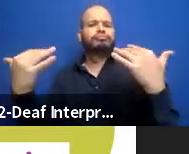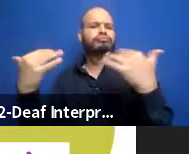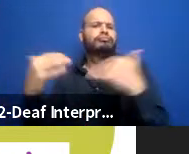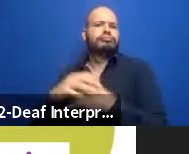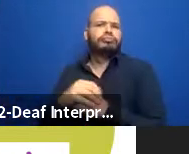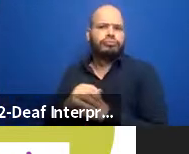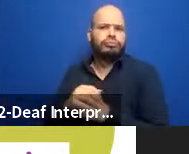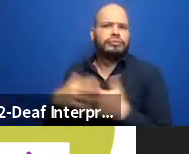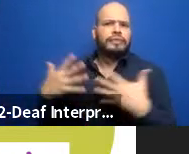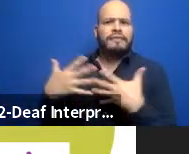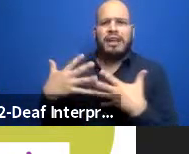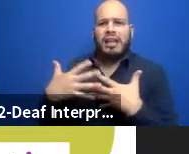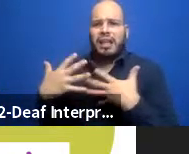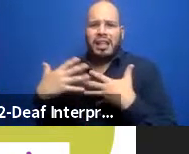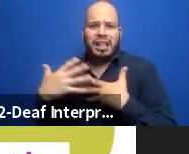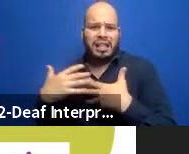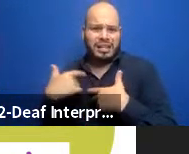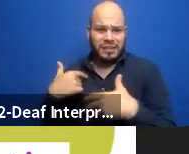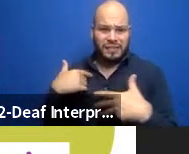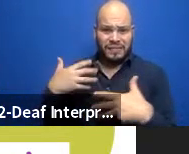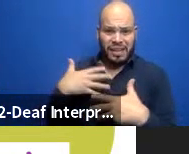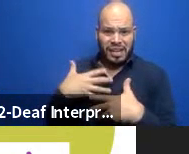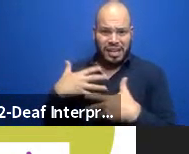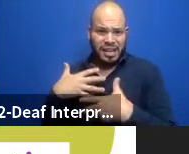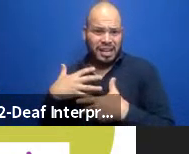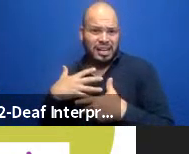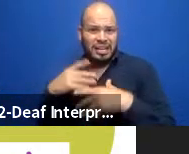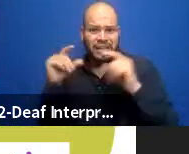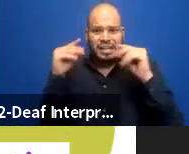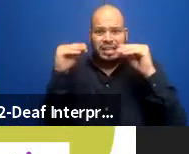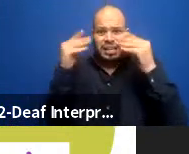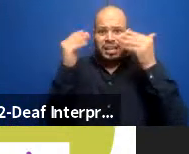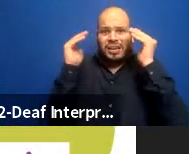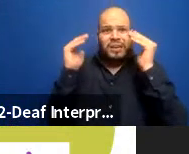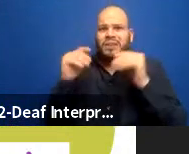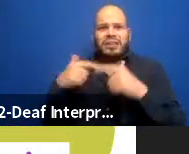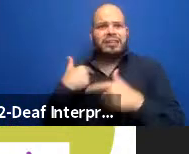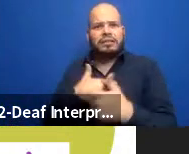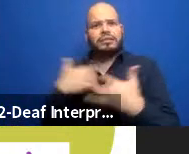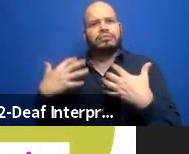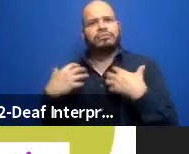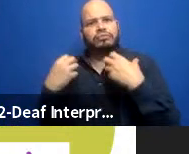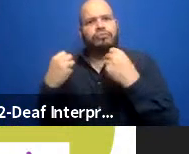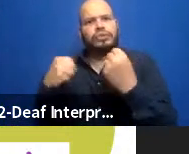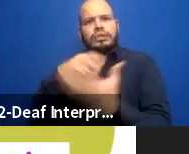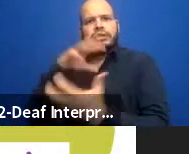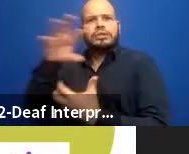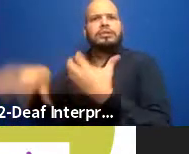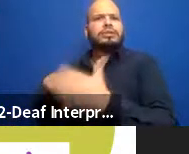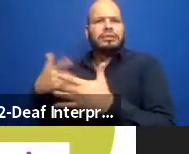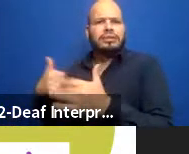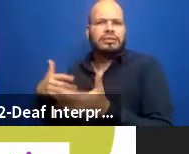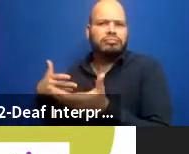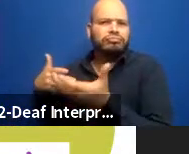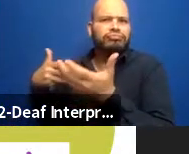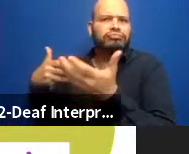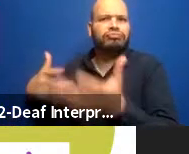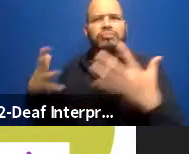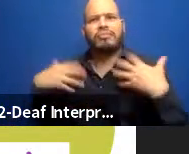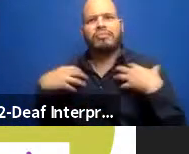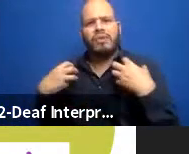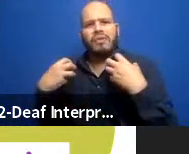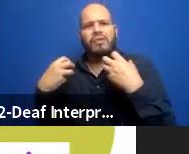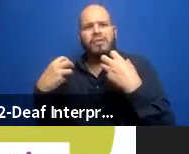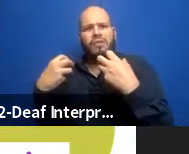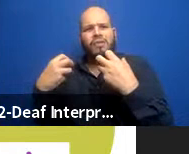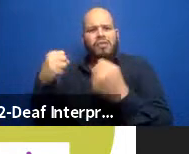toxic pollution you dump into the air is like poison and makes us all unhealthy. I'm fighting for my sisters and brothers in Mother Earth. I'm sorry that you